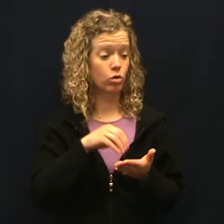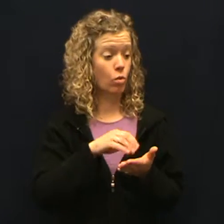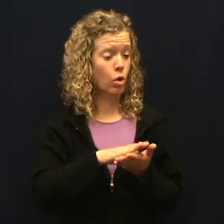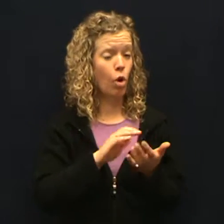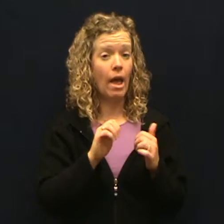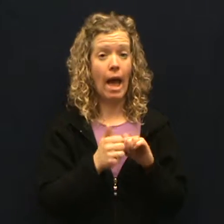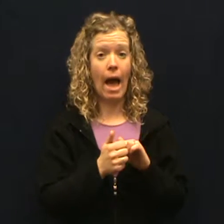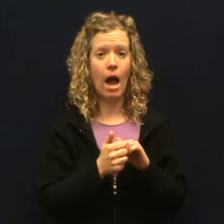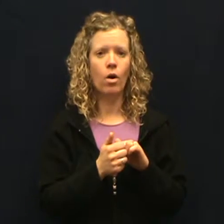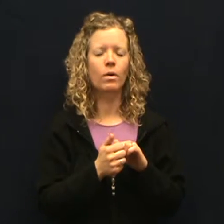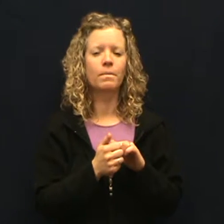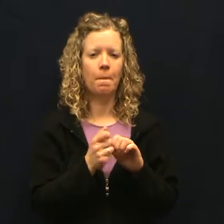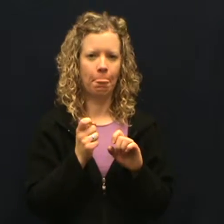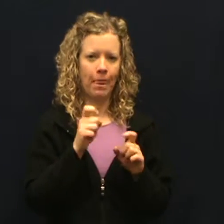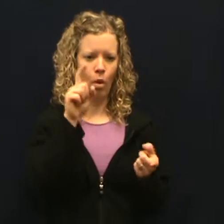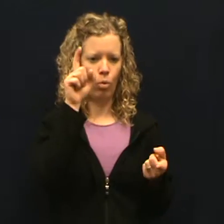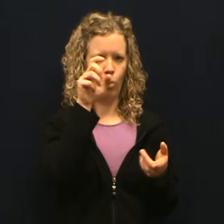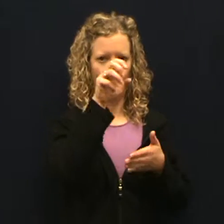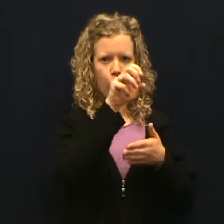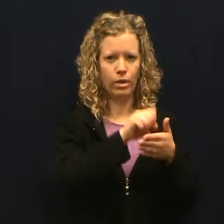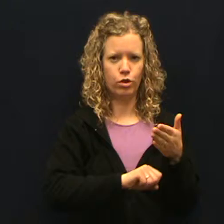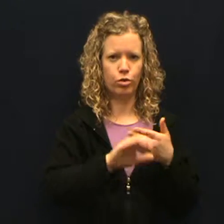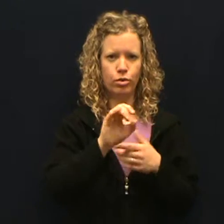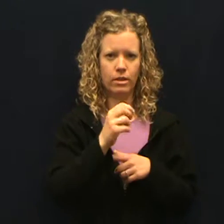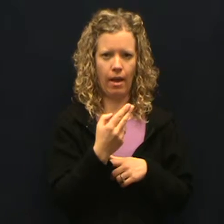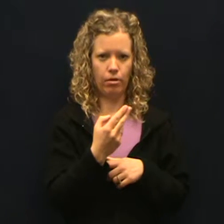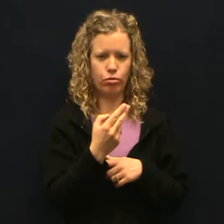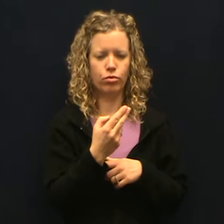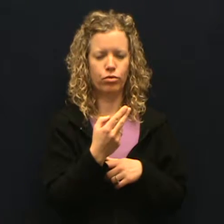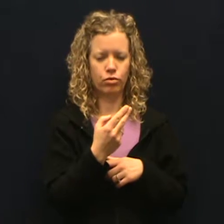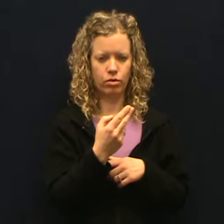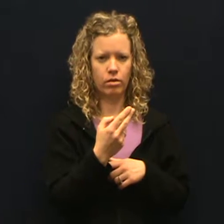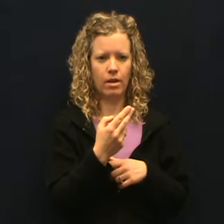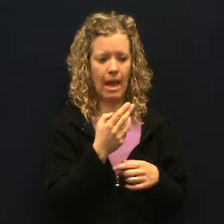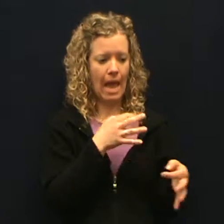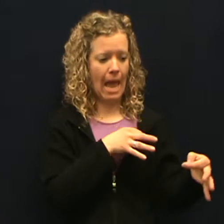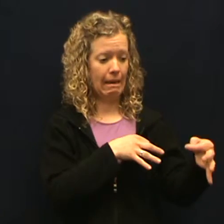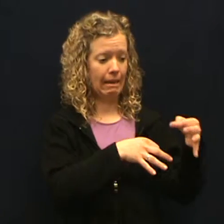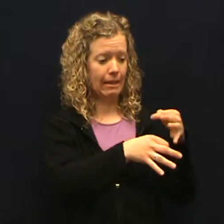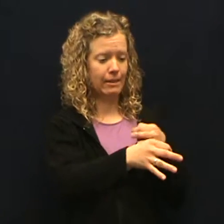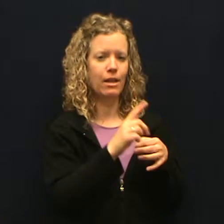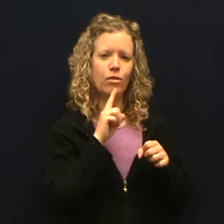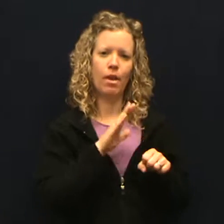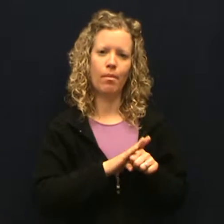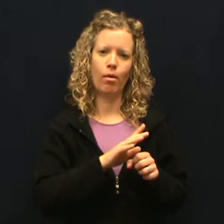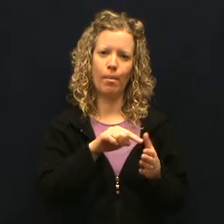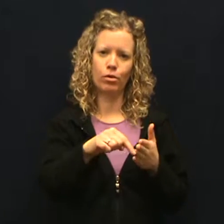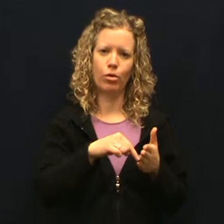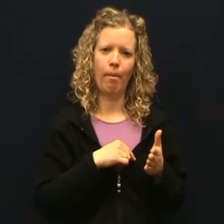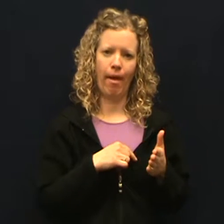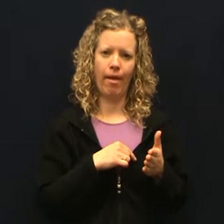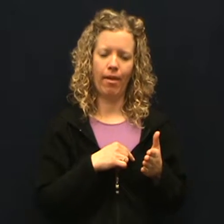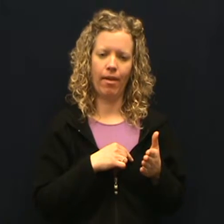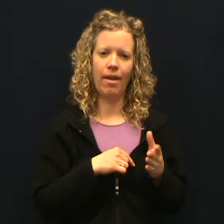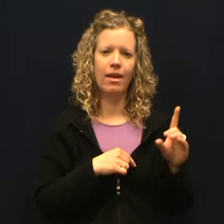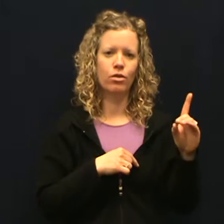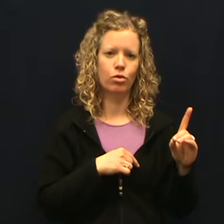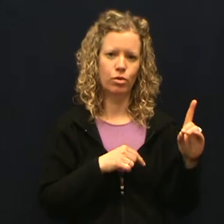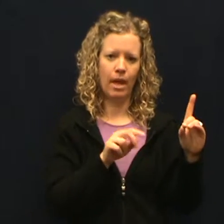to reduce cash, and in exchange we get a promise to pay this note receivable. So we debit notes receivable and